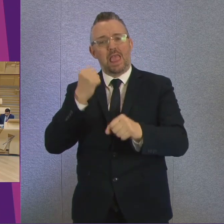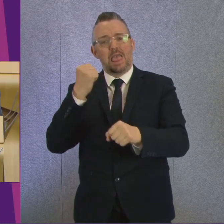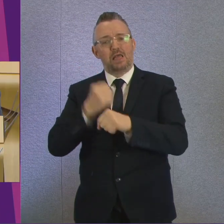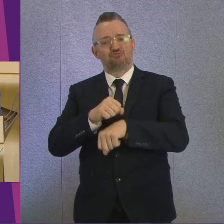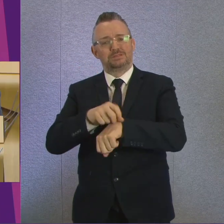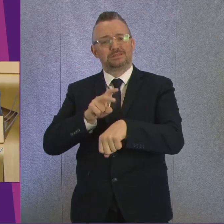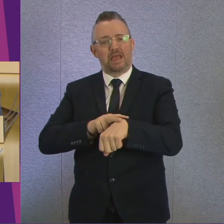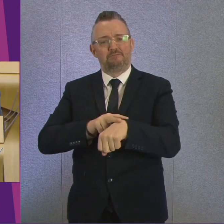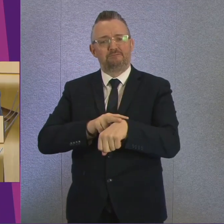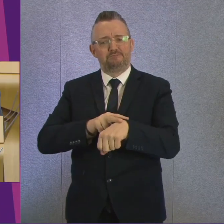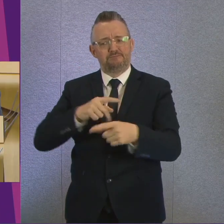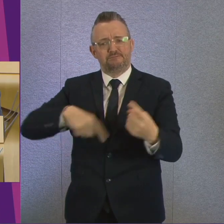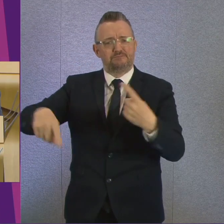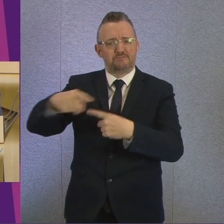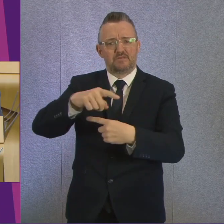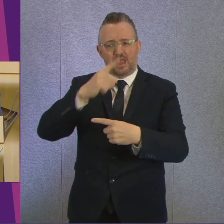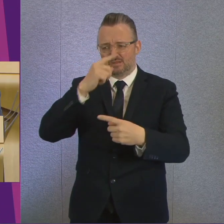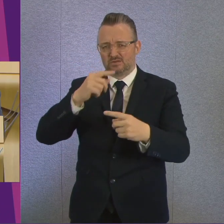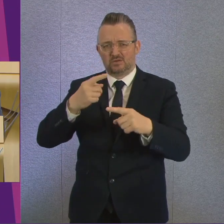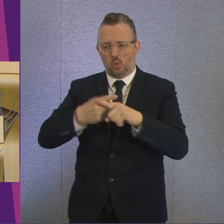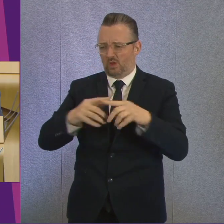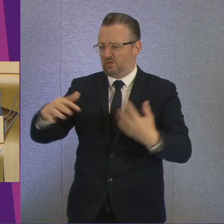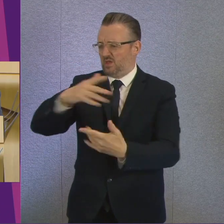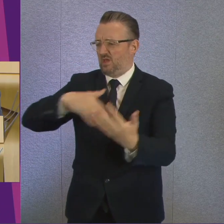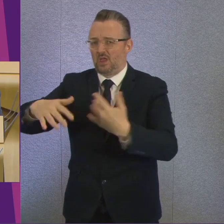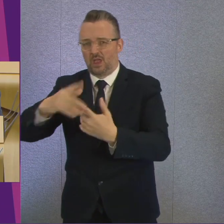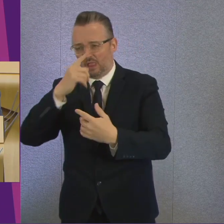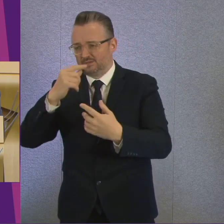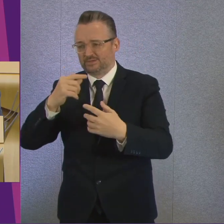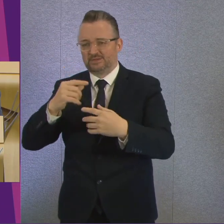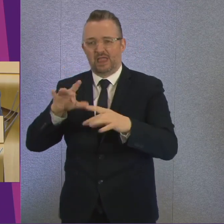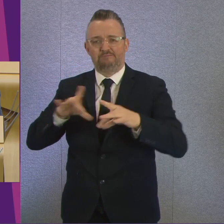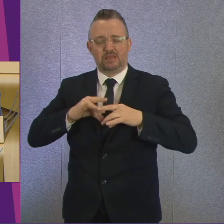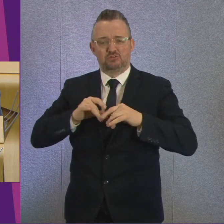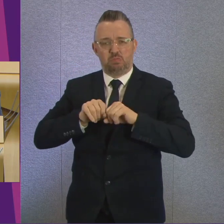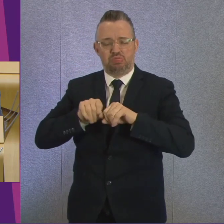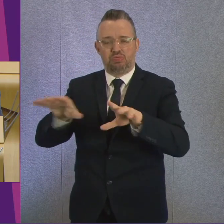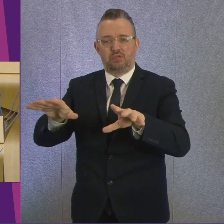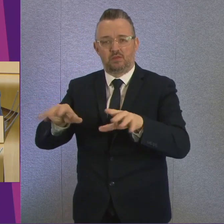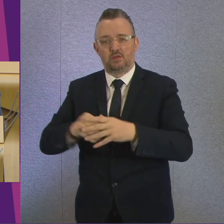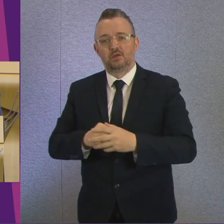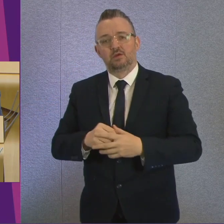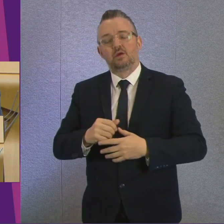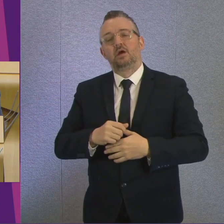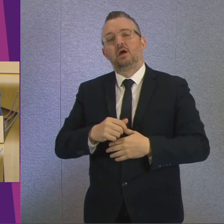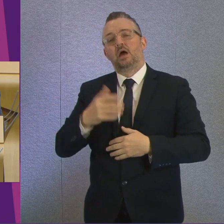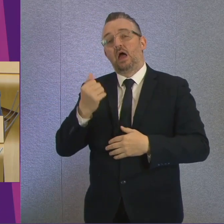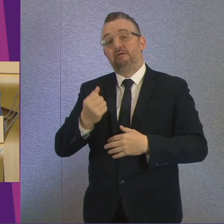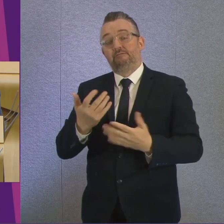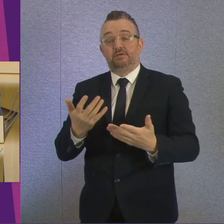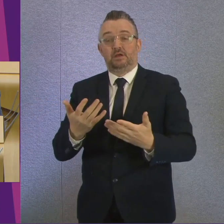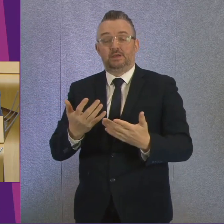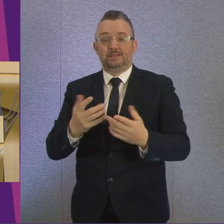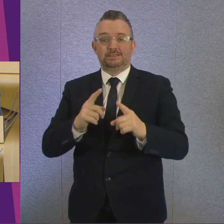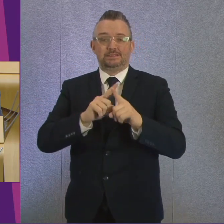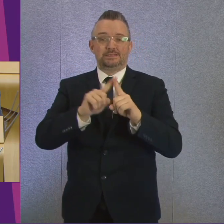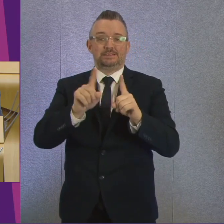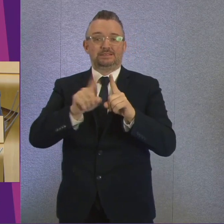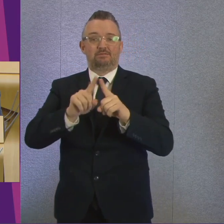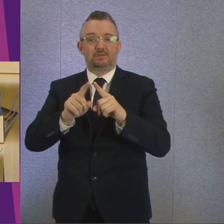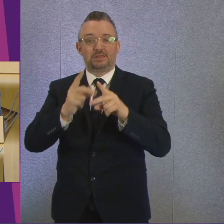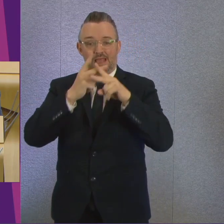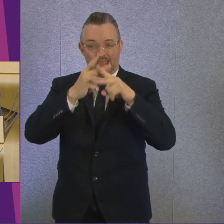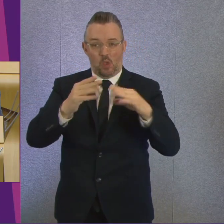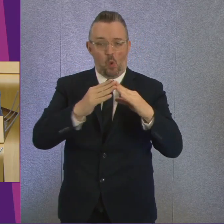risk of infection. I'm also aware of staff also being deployed across various units within the SARE care